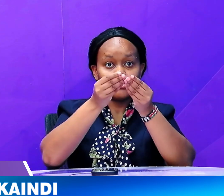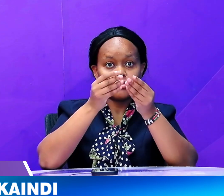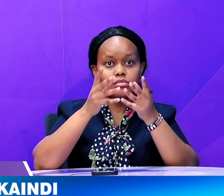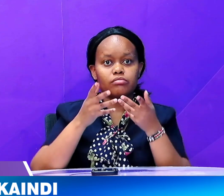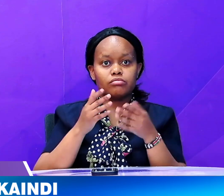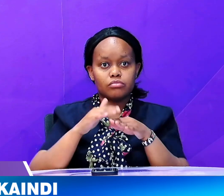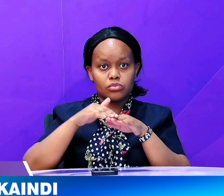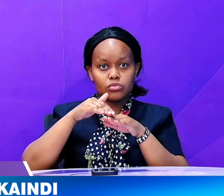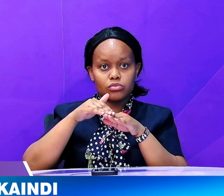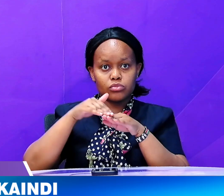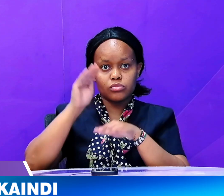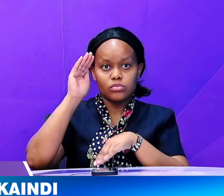by LSK,